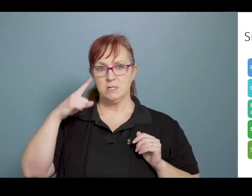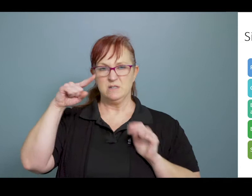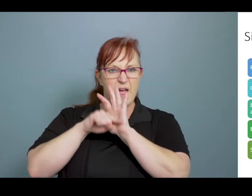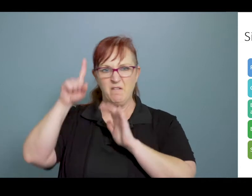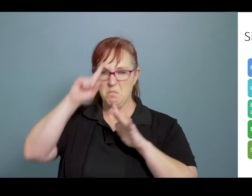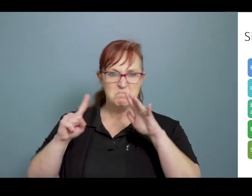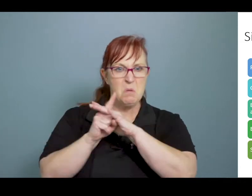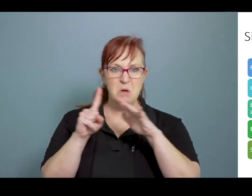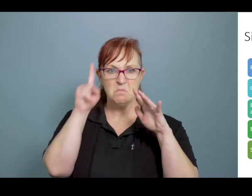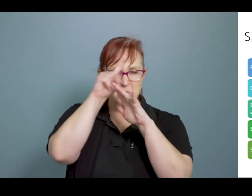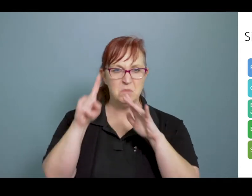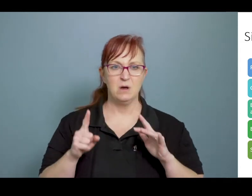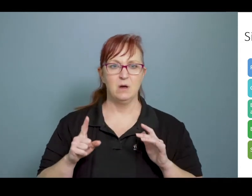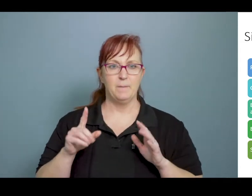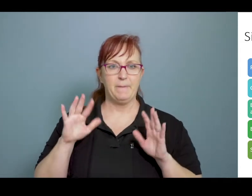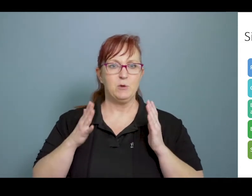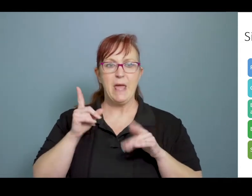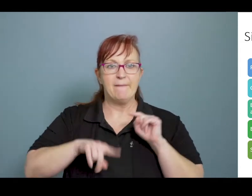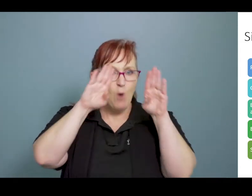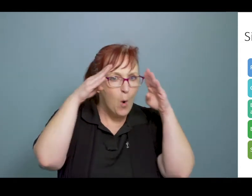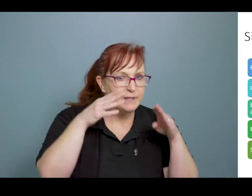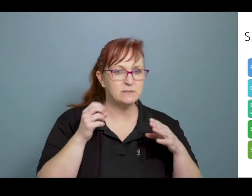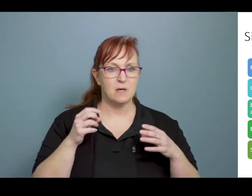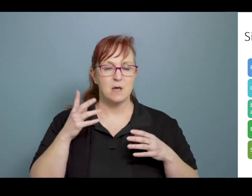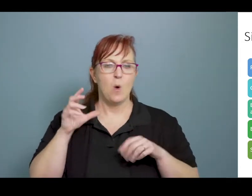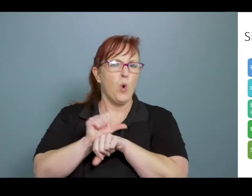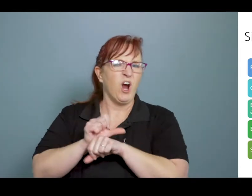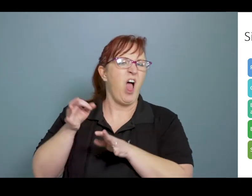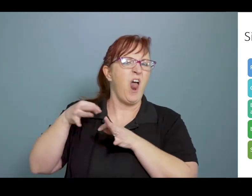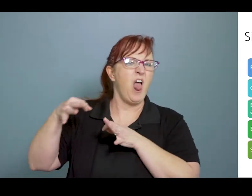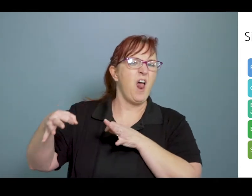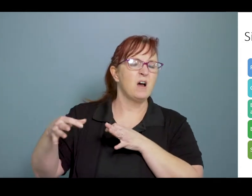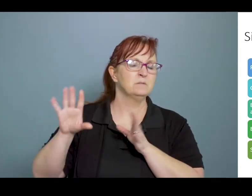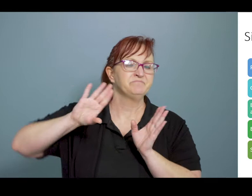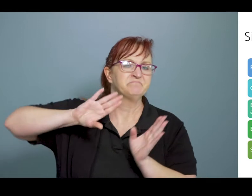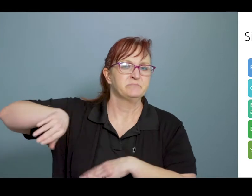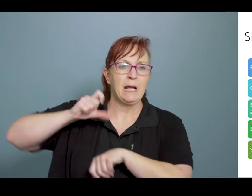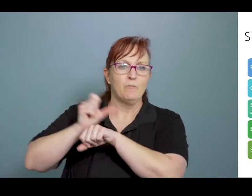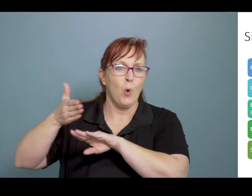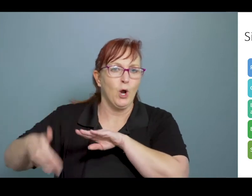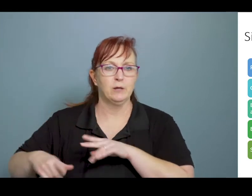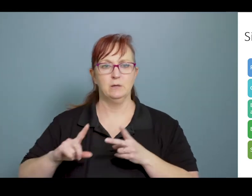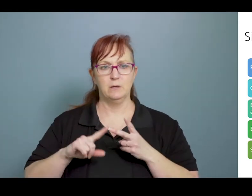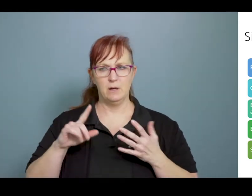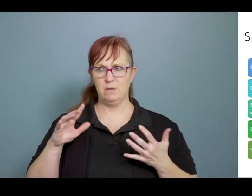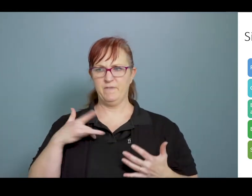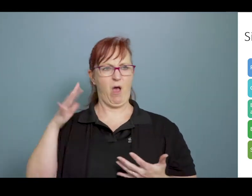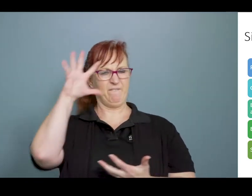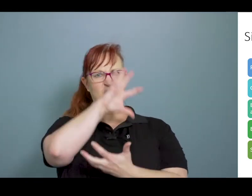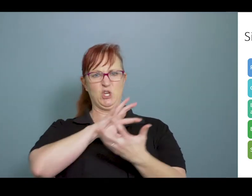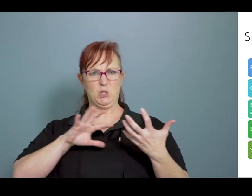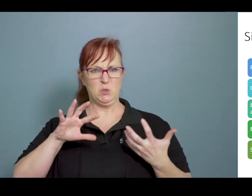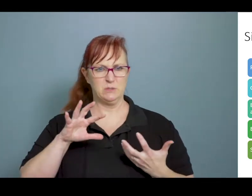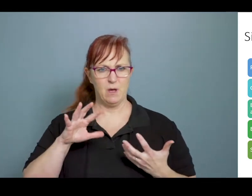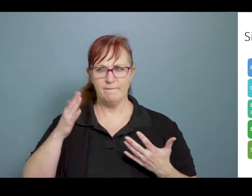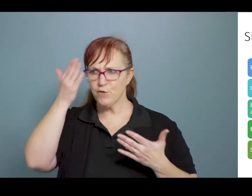attention, concentration, not being able to get work done, confusion, forgetfulness, going down the path